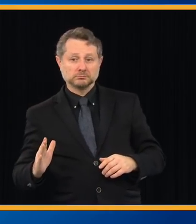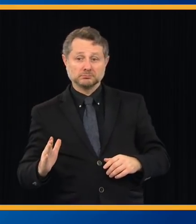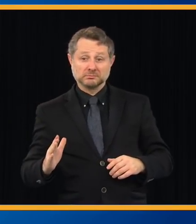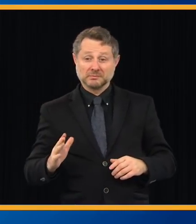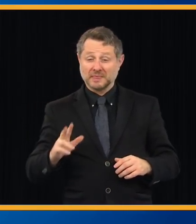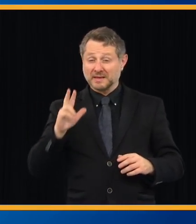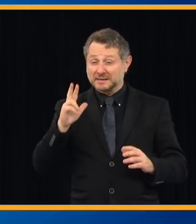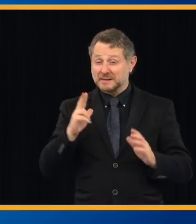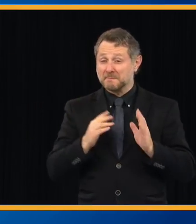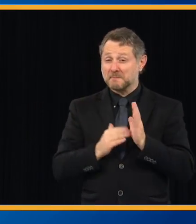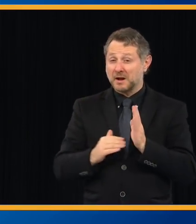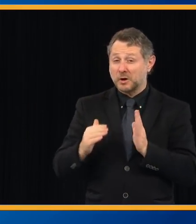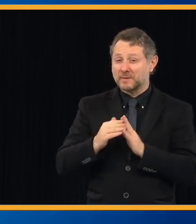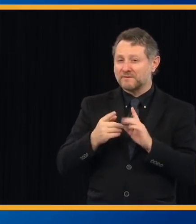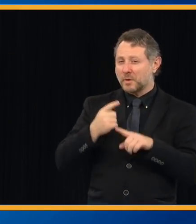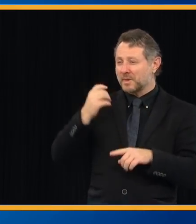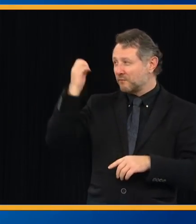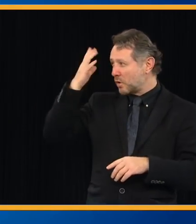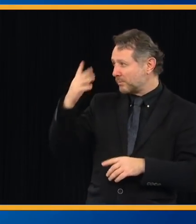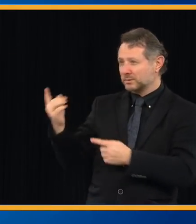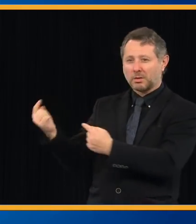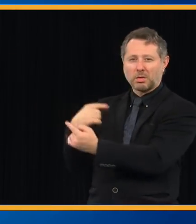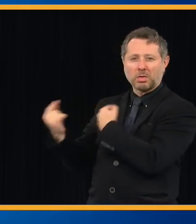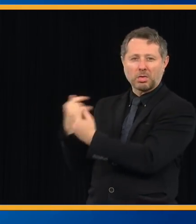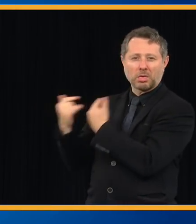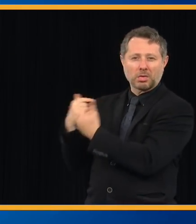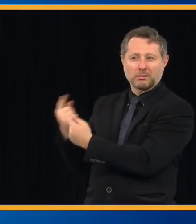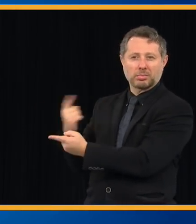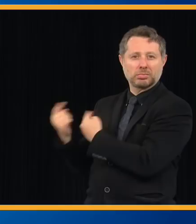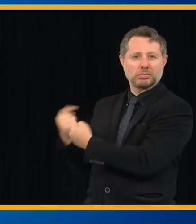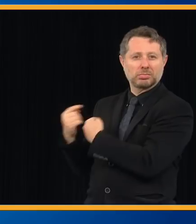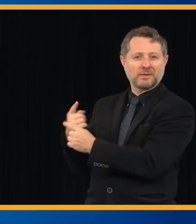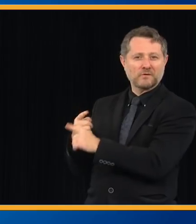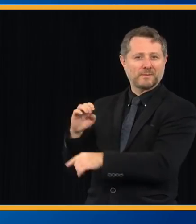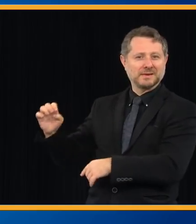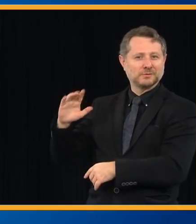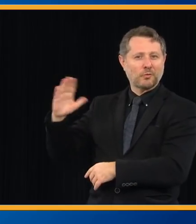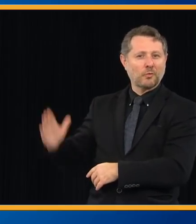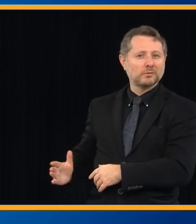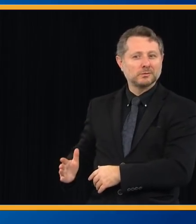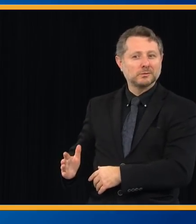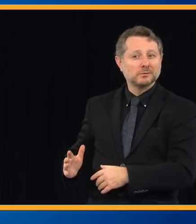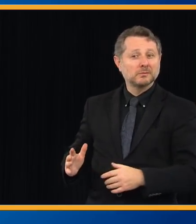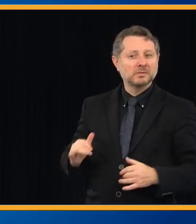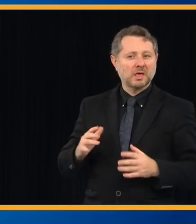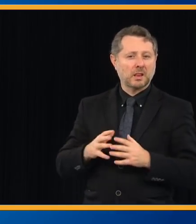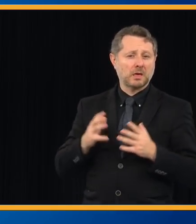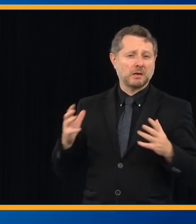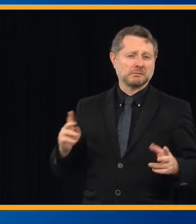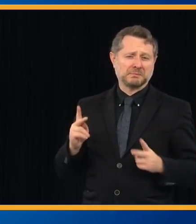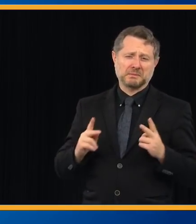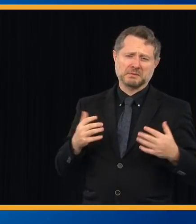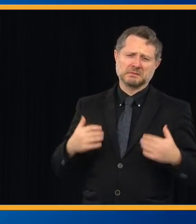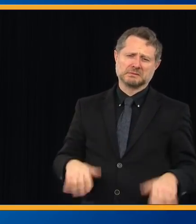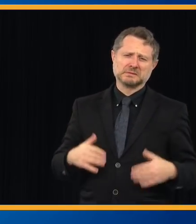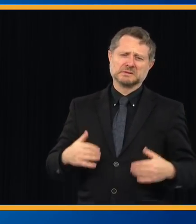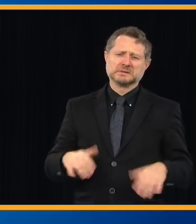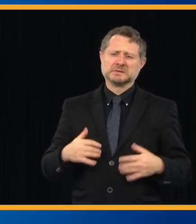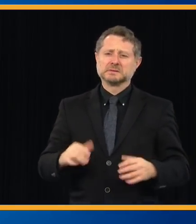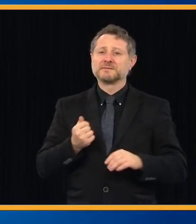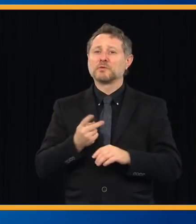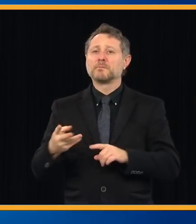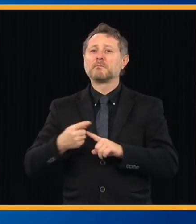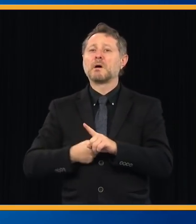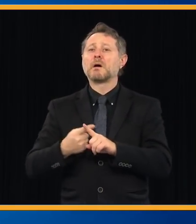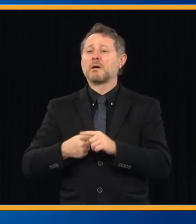is a lot of people. And again, it was months of people coming and